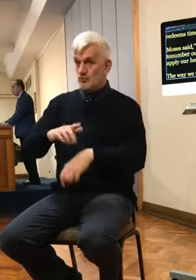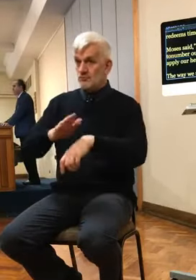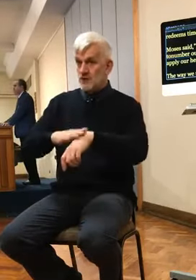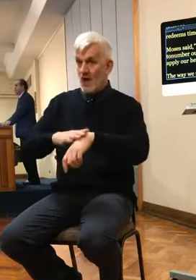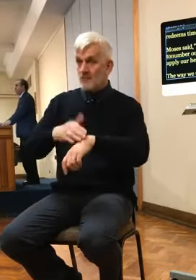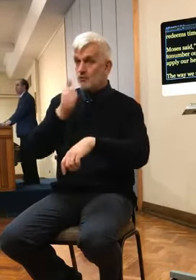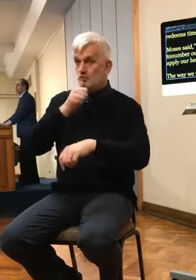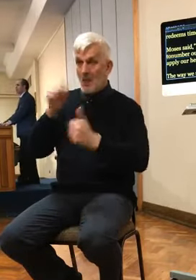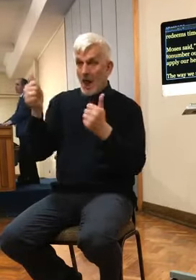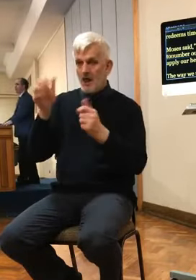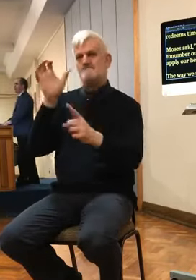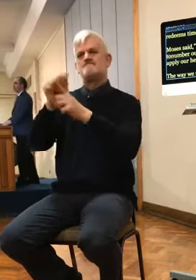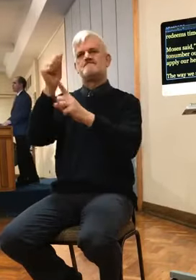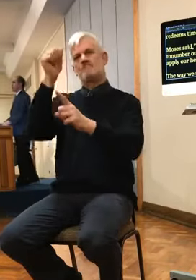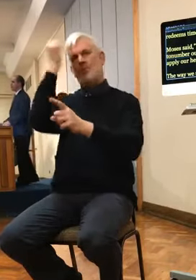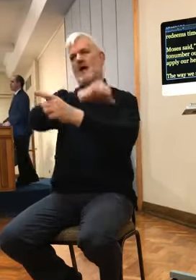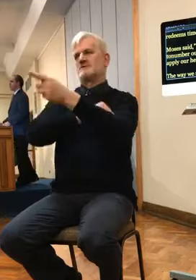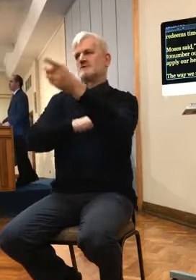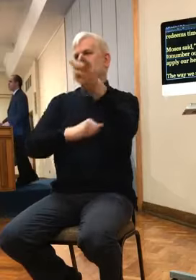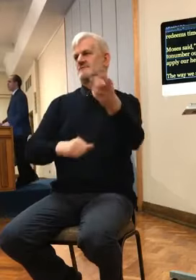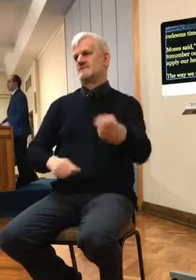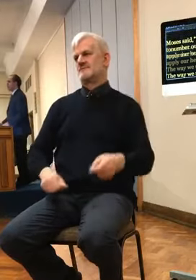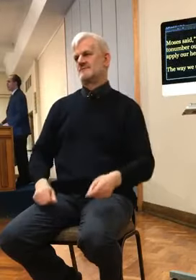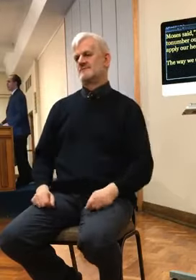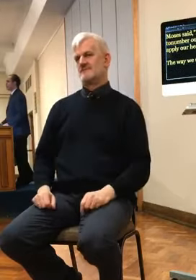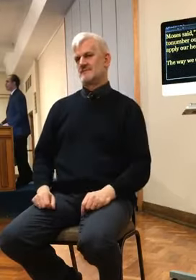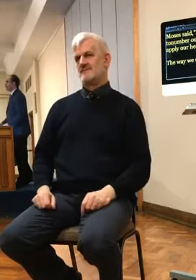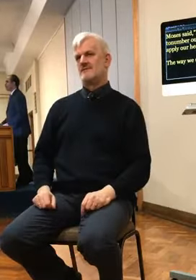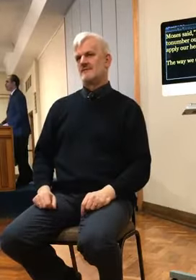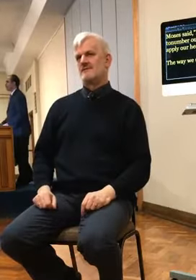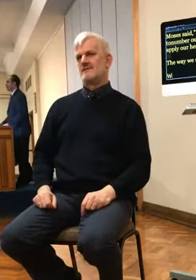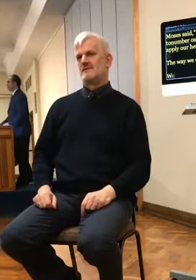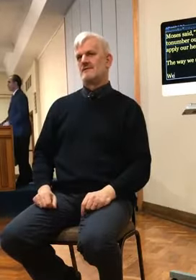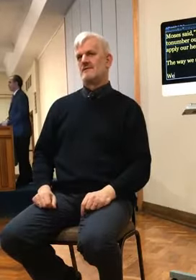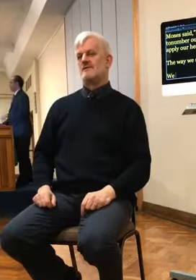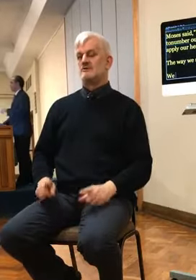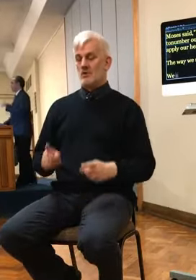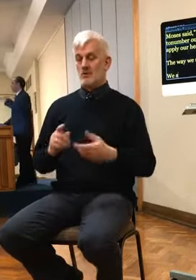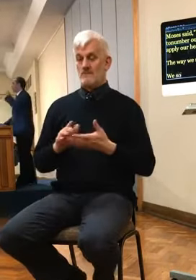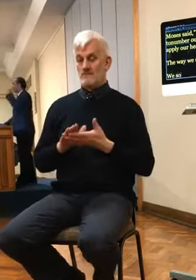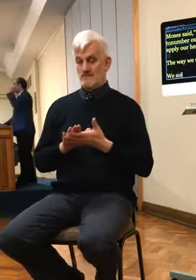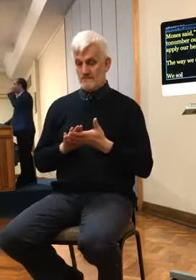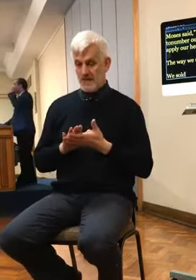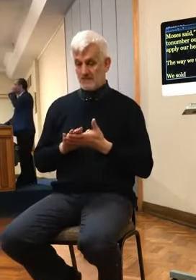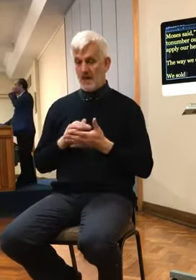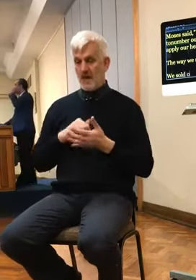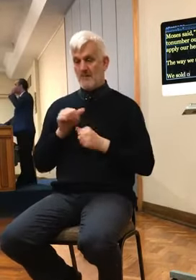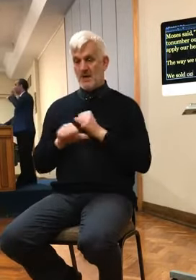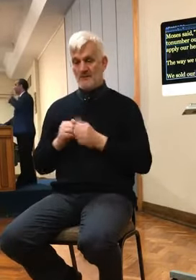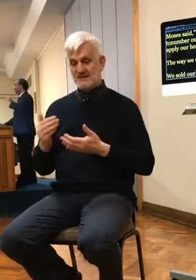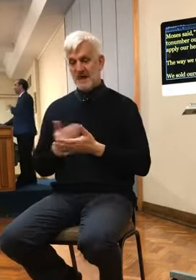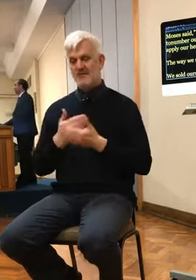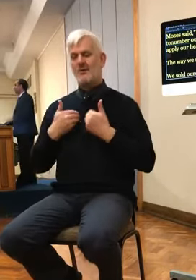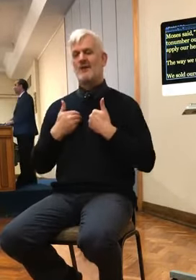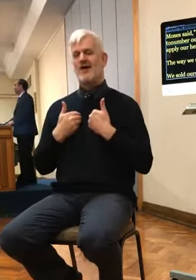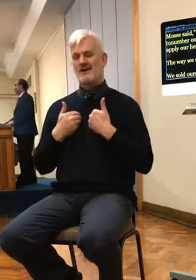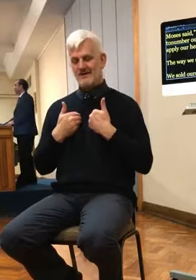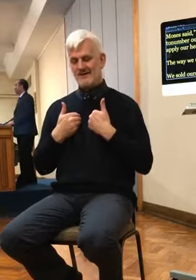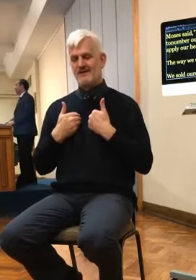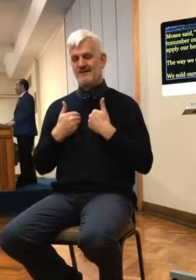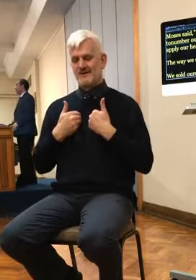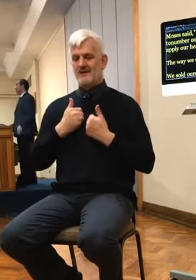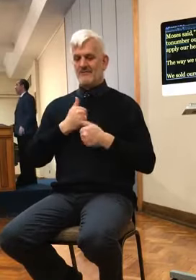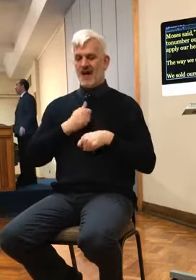believer, it is as if you have sold yourself and your time to the Lord. Some people say, oh, I only give to the